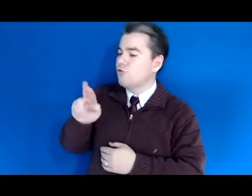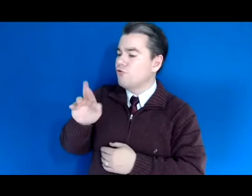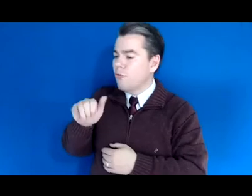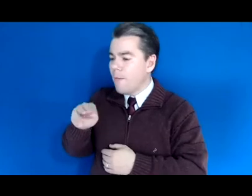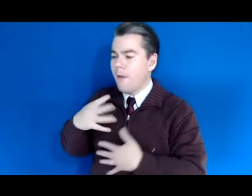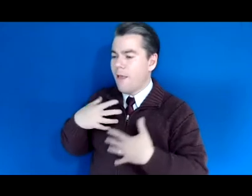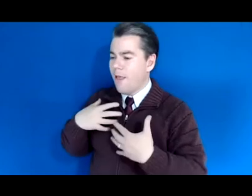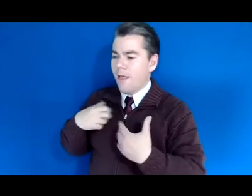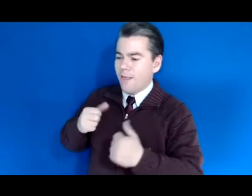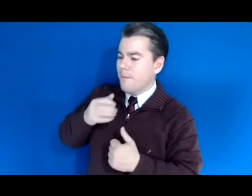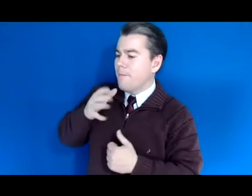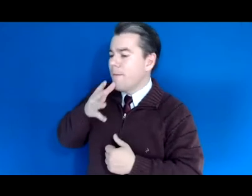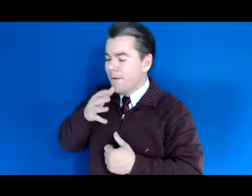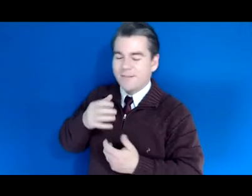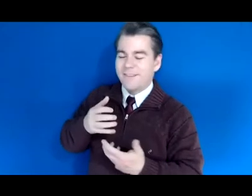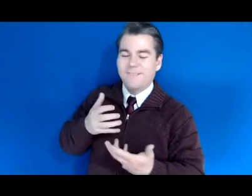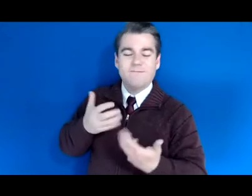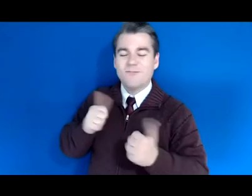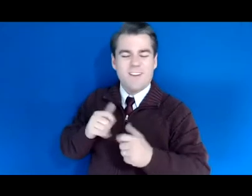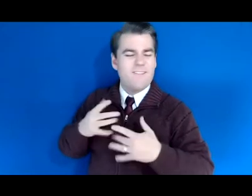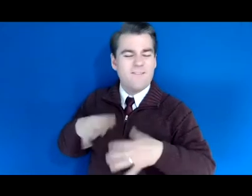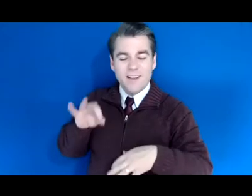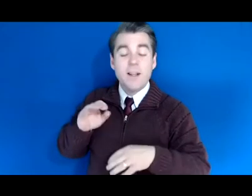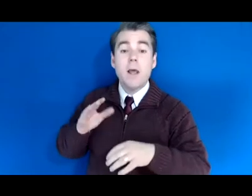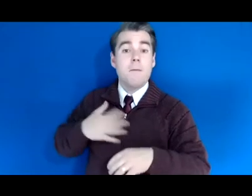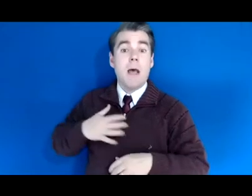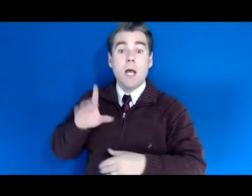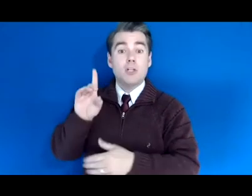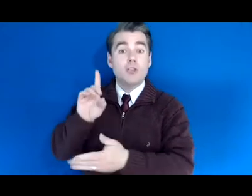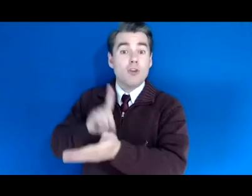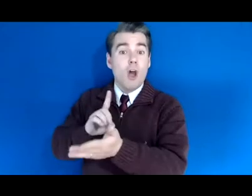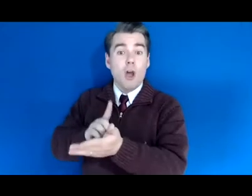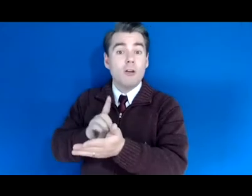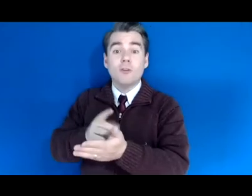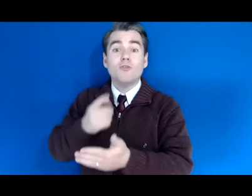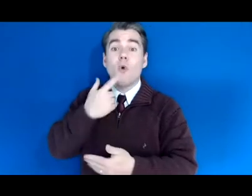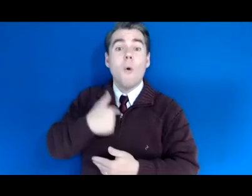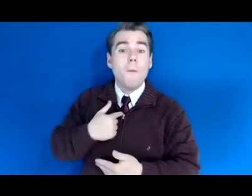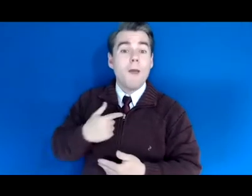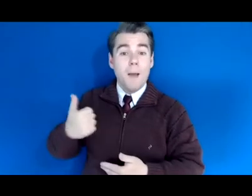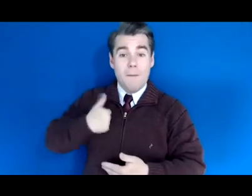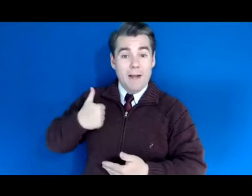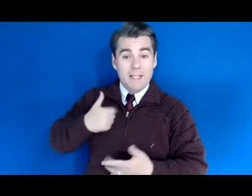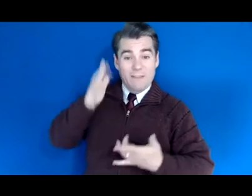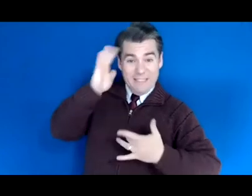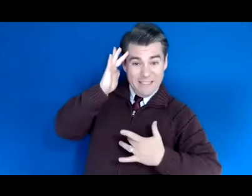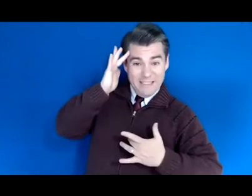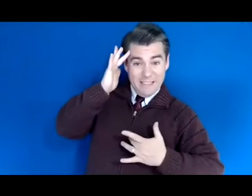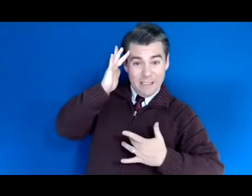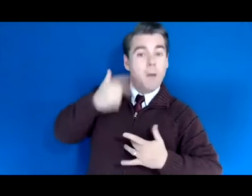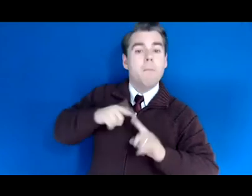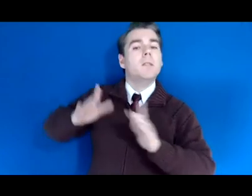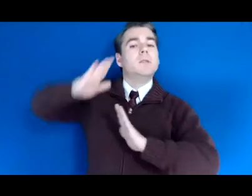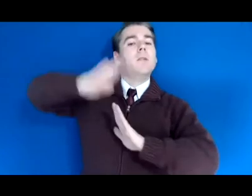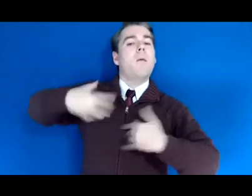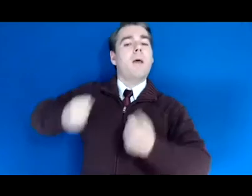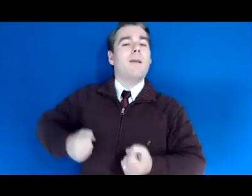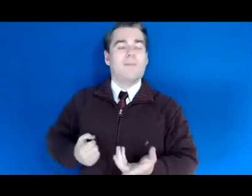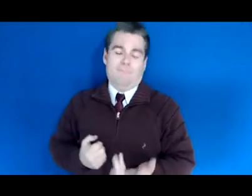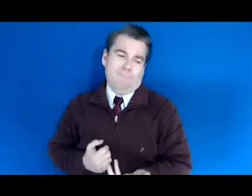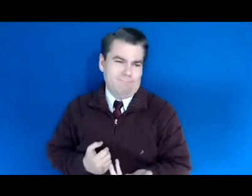solution. My doc said I was the healthiest sick person he'd ever seen. Thyroid and adrenal issues,